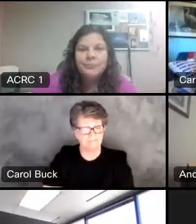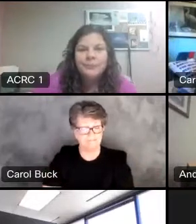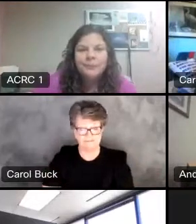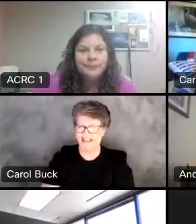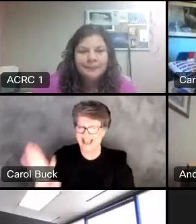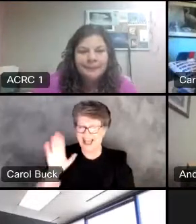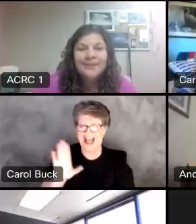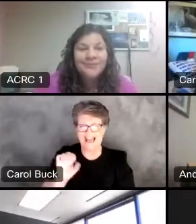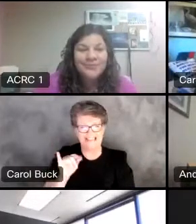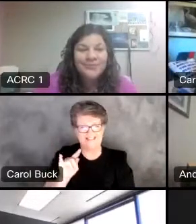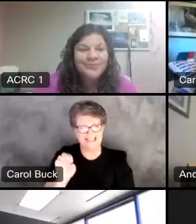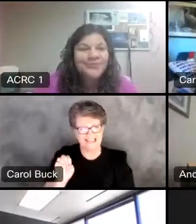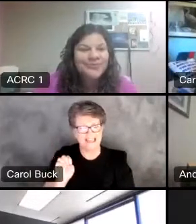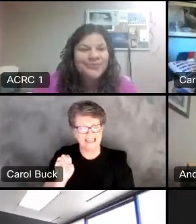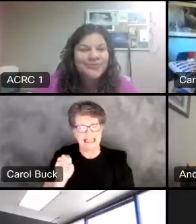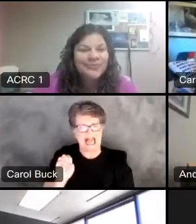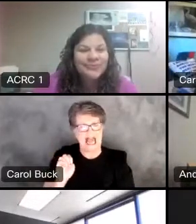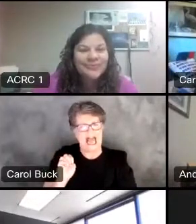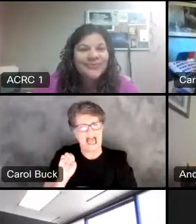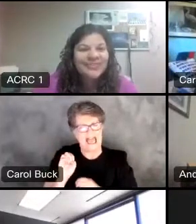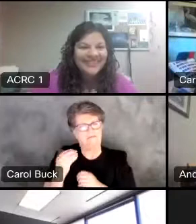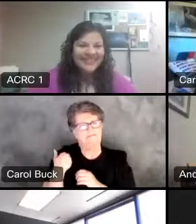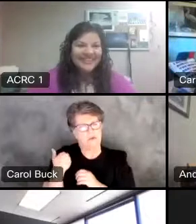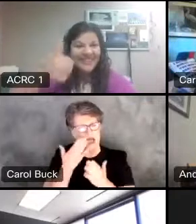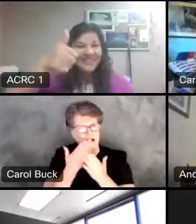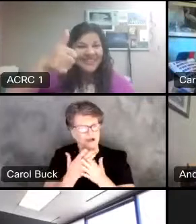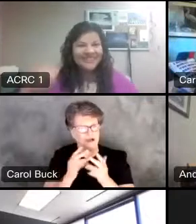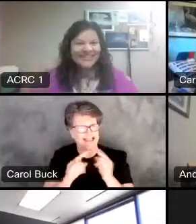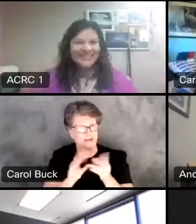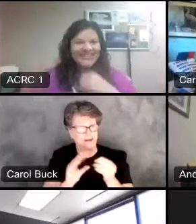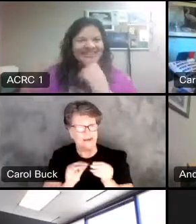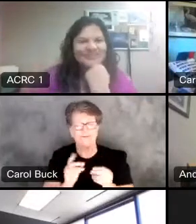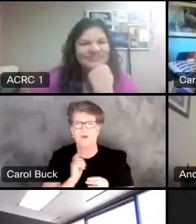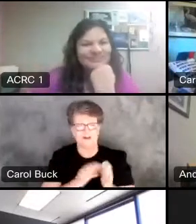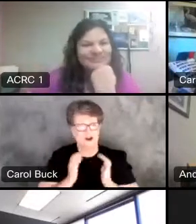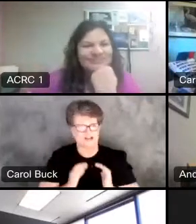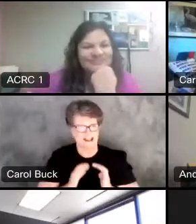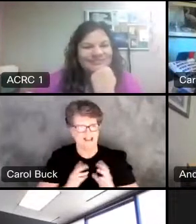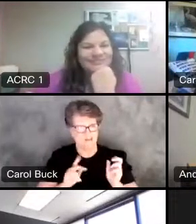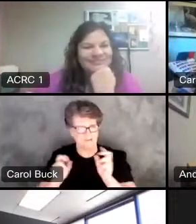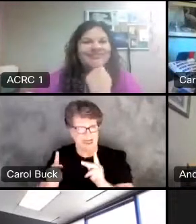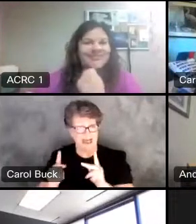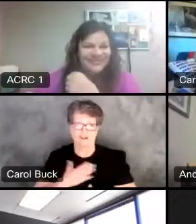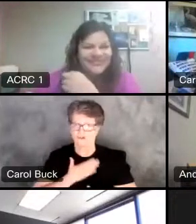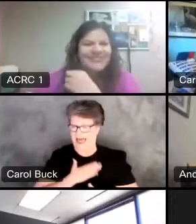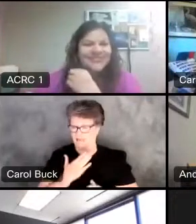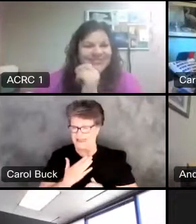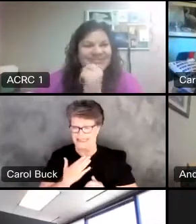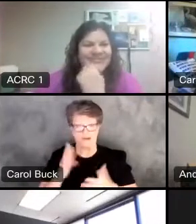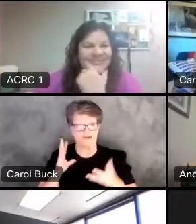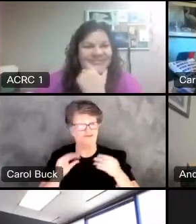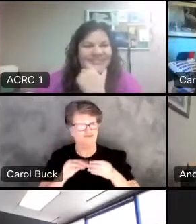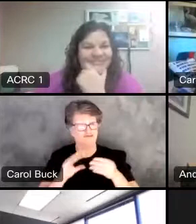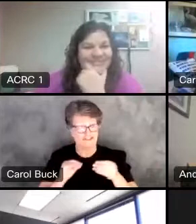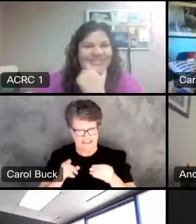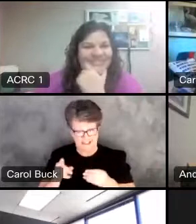Hi, this is Stephanie. I was reminded that we did have a good camp story. One of our clients went back and she was happy to tell us that